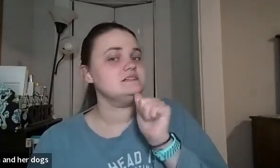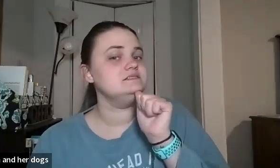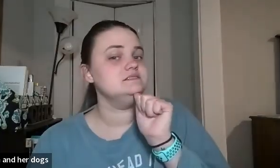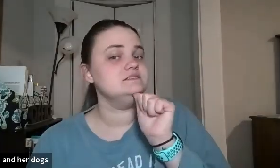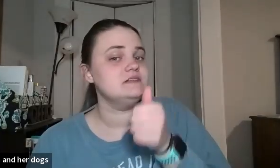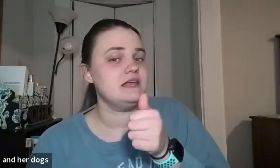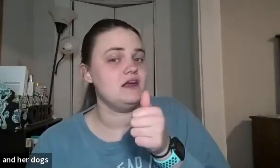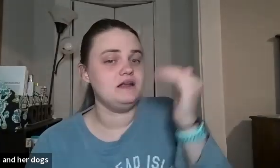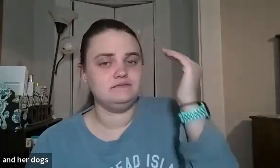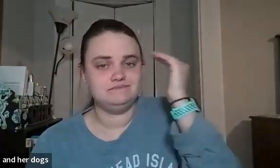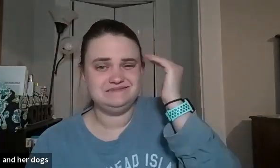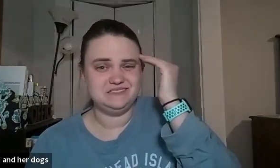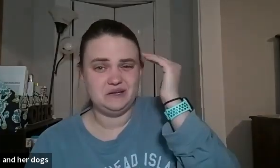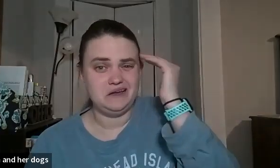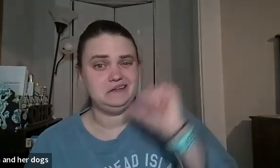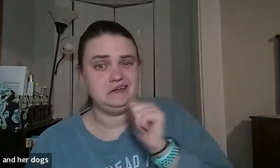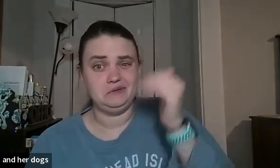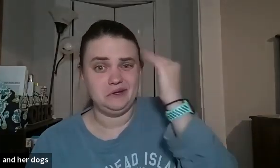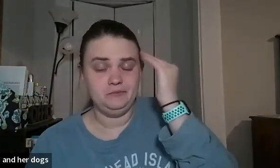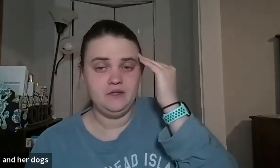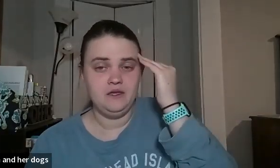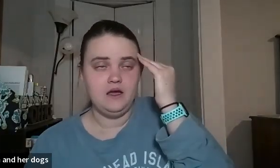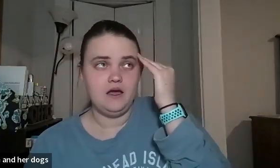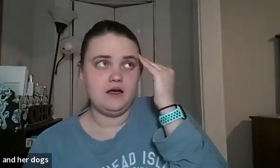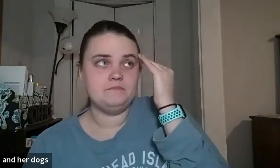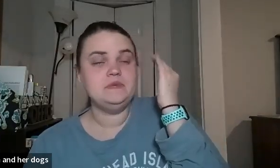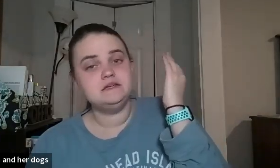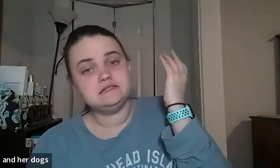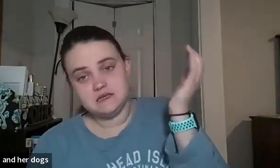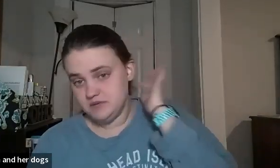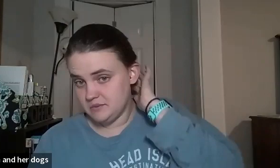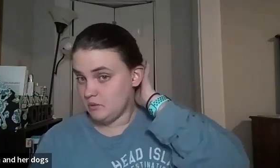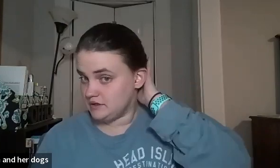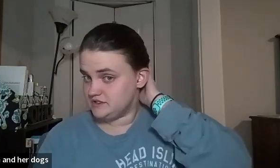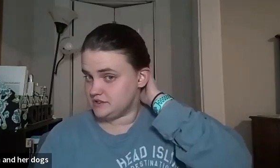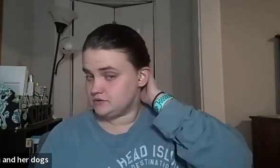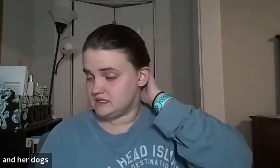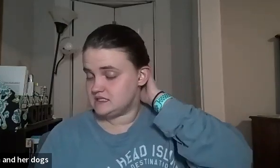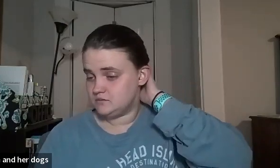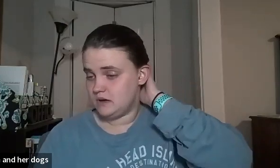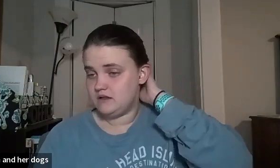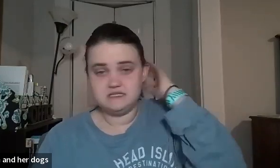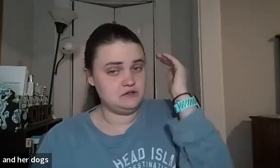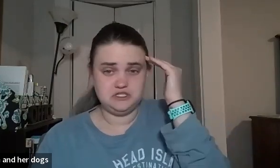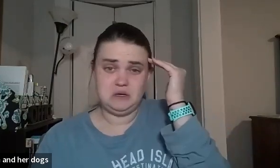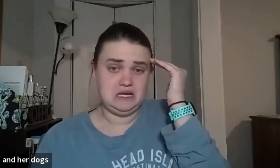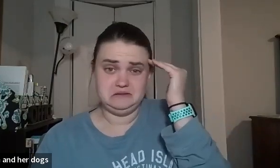Not, that not, no, I don't know. Some people will do this as well, as they'll just go, I don't